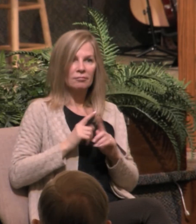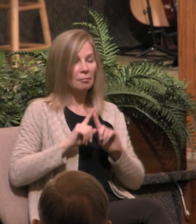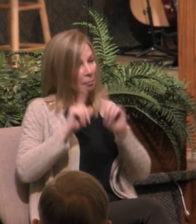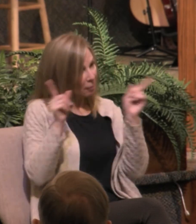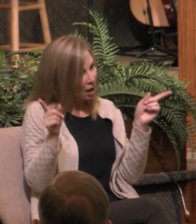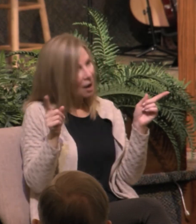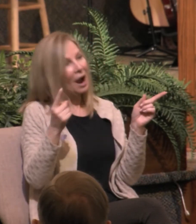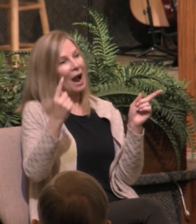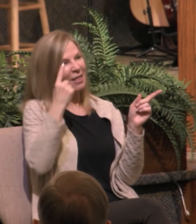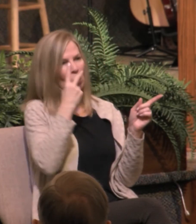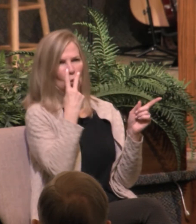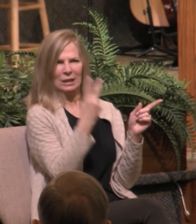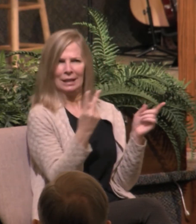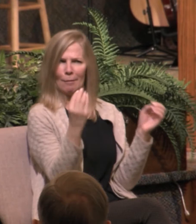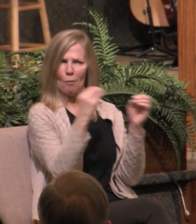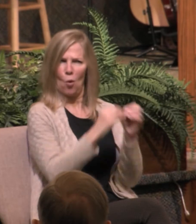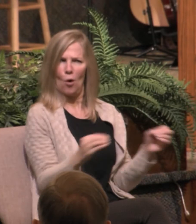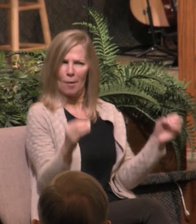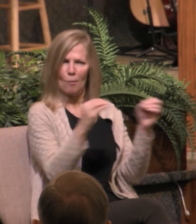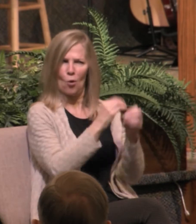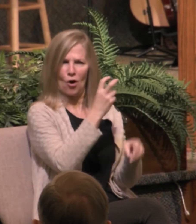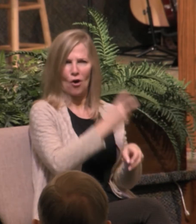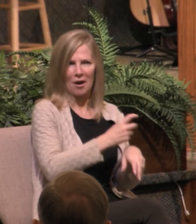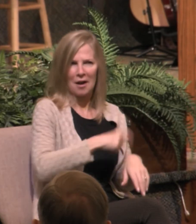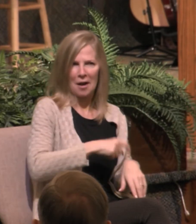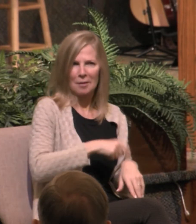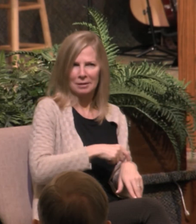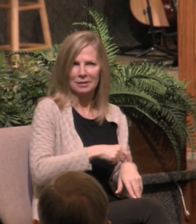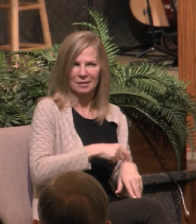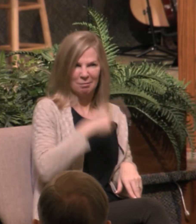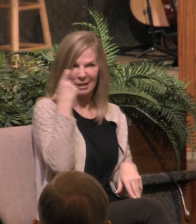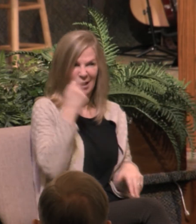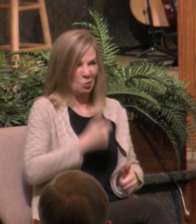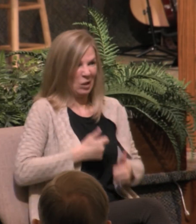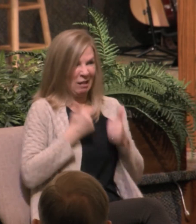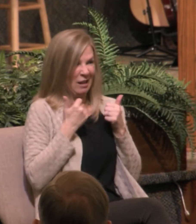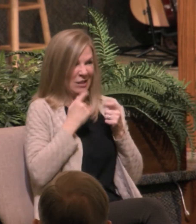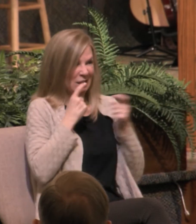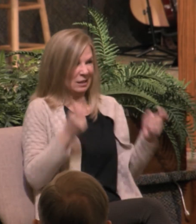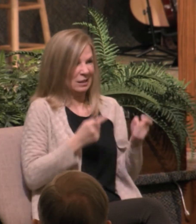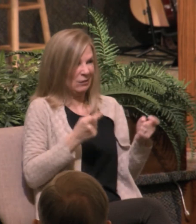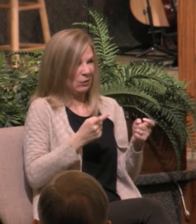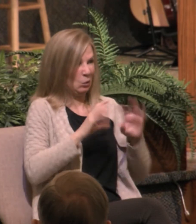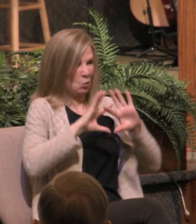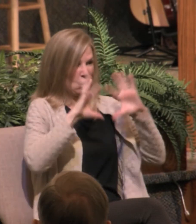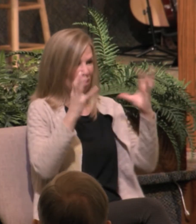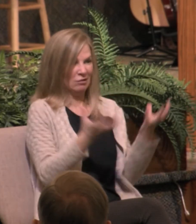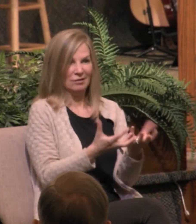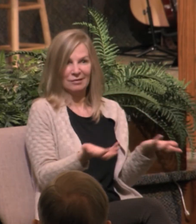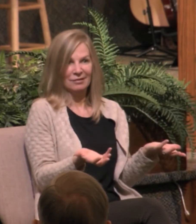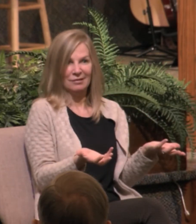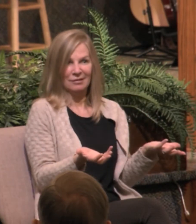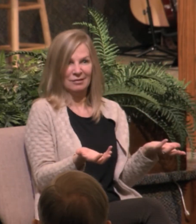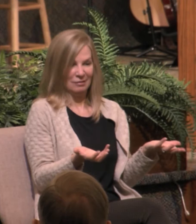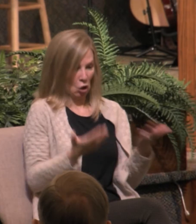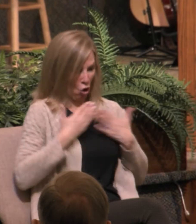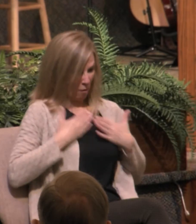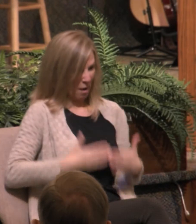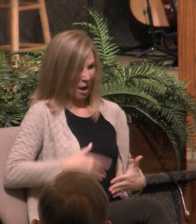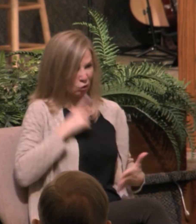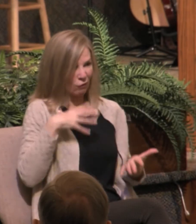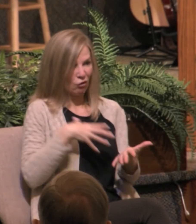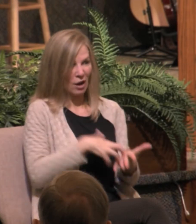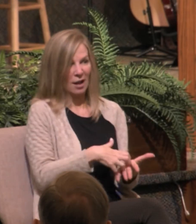But I think we see more and more and more hard times because we live in a sinful world, because we inhabit frail